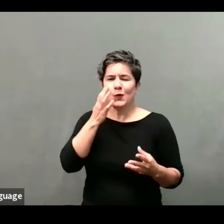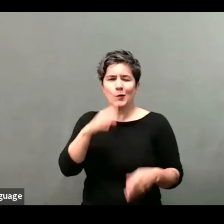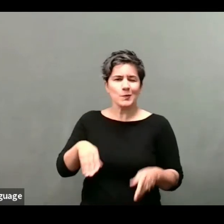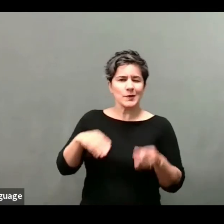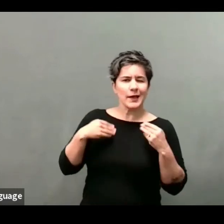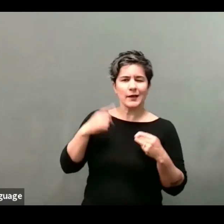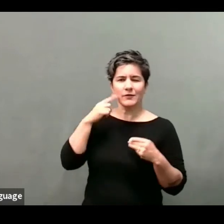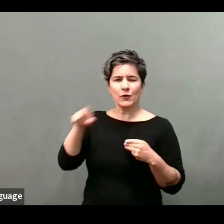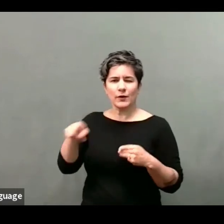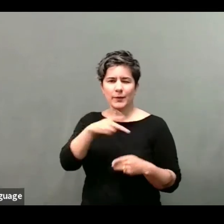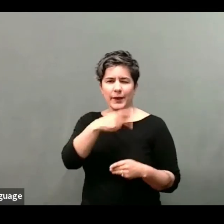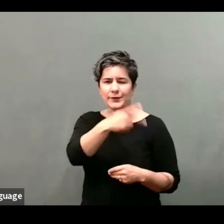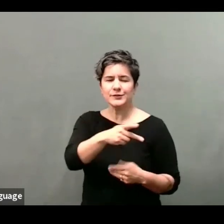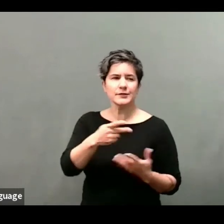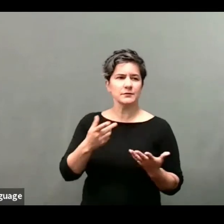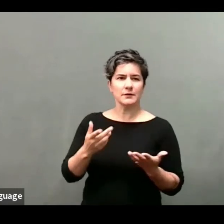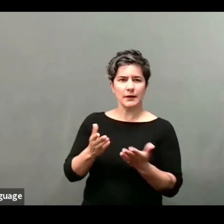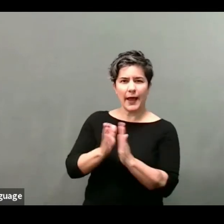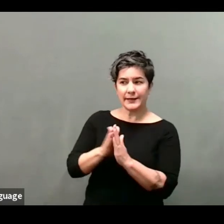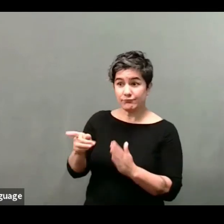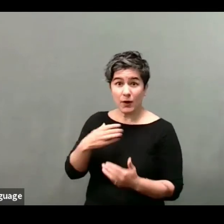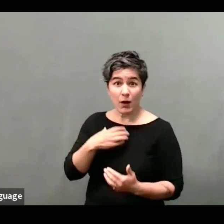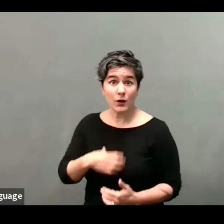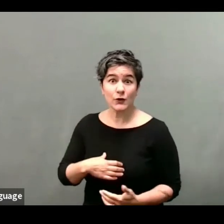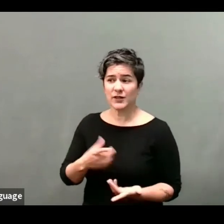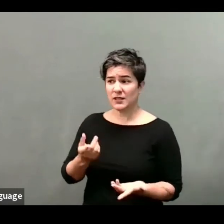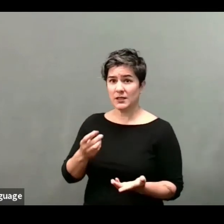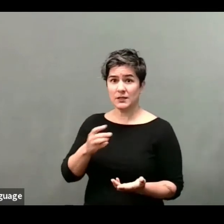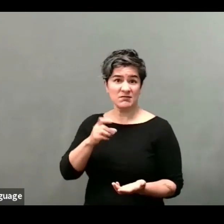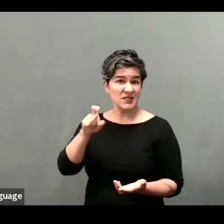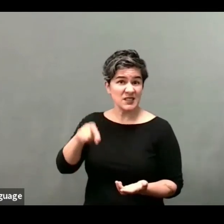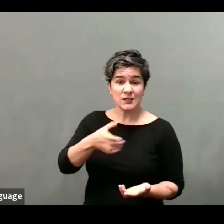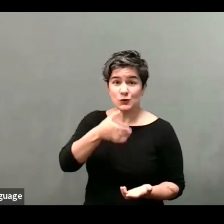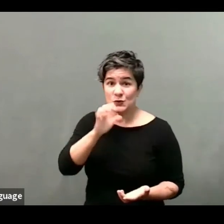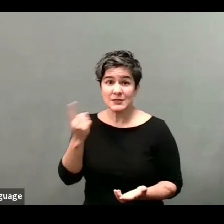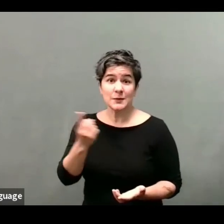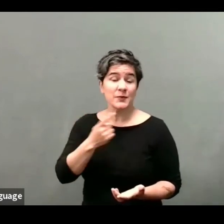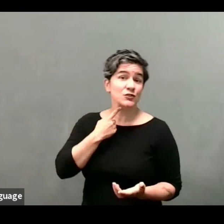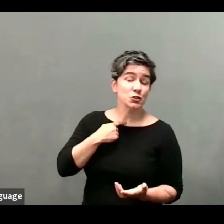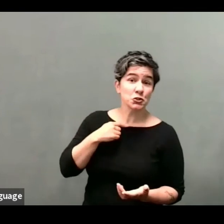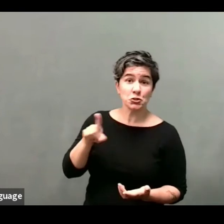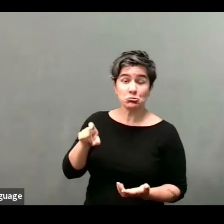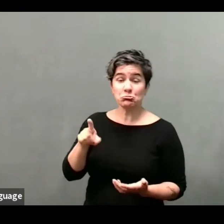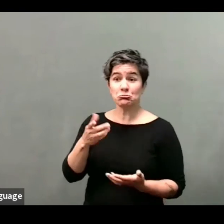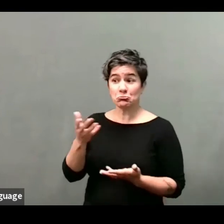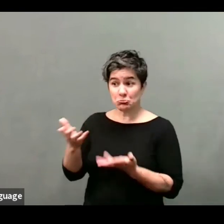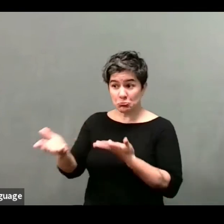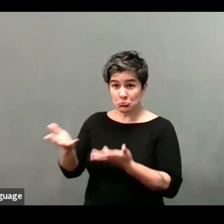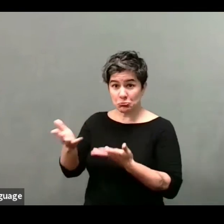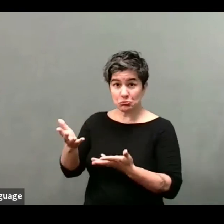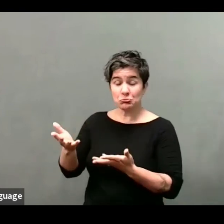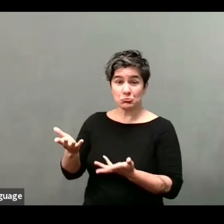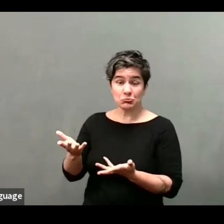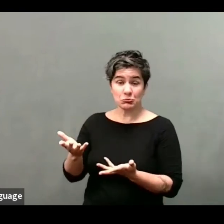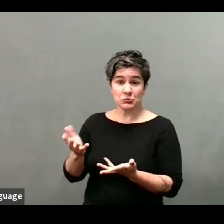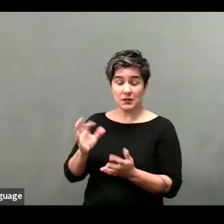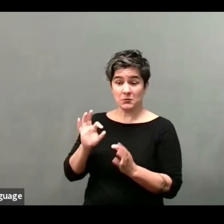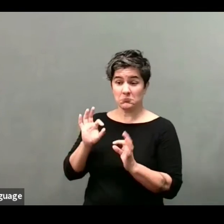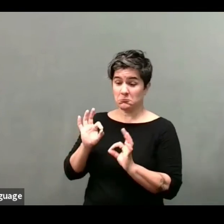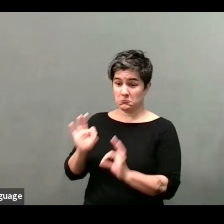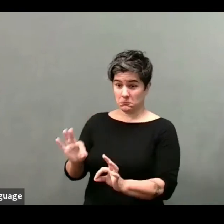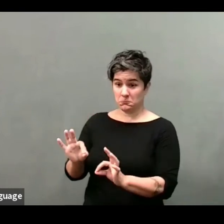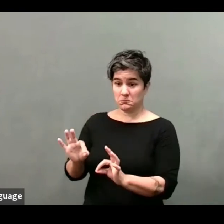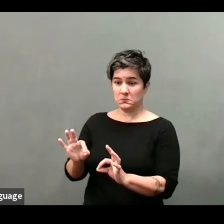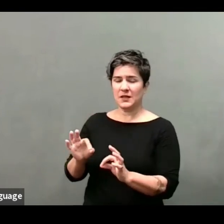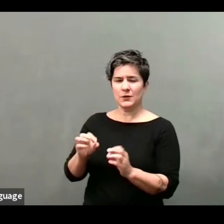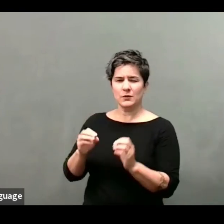one already, asking if they were hungry or thirsty. And we'll talk a little bit more about some of the options for that